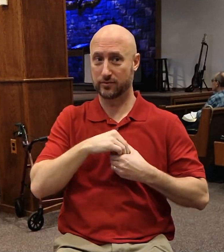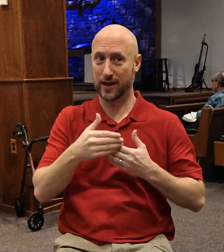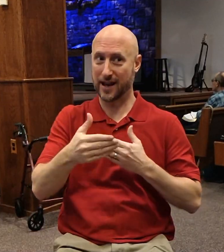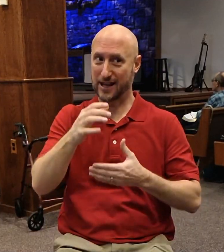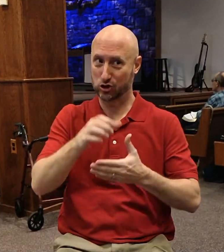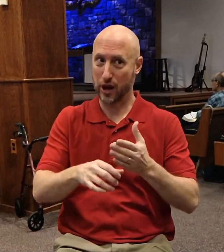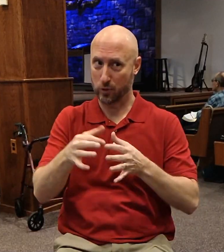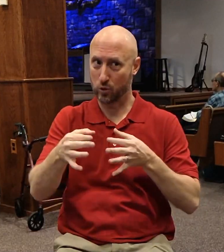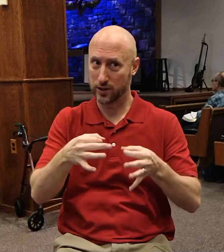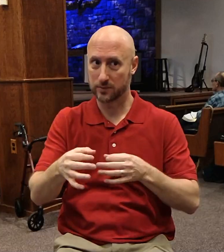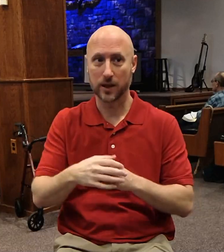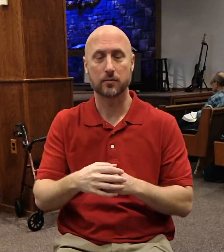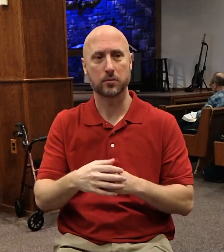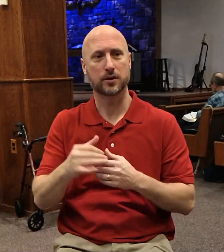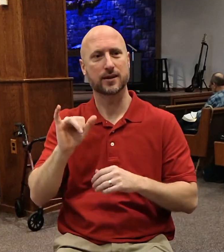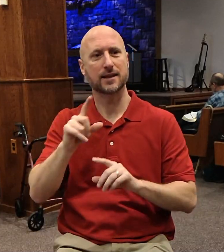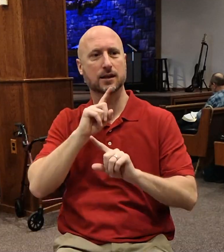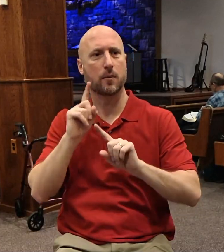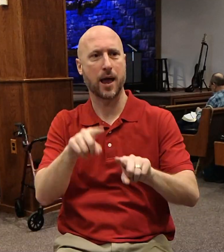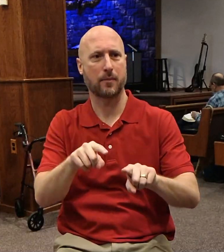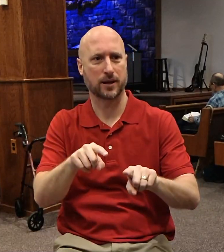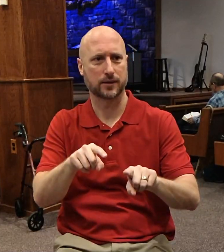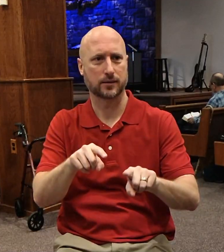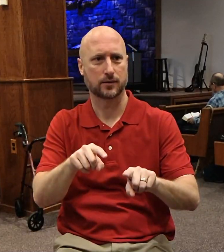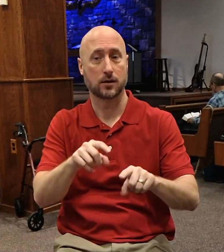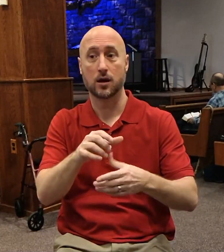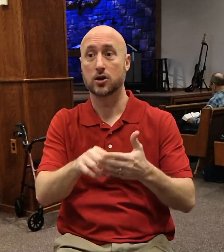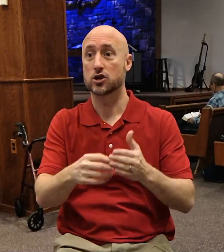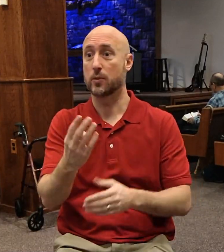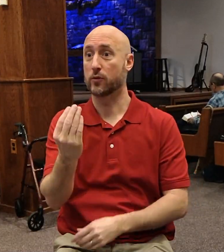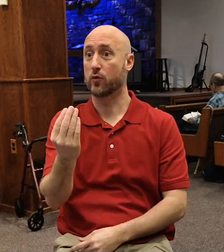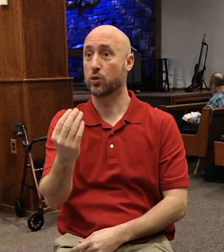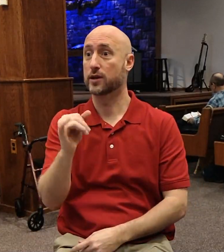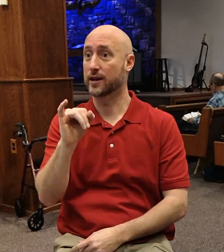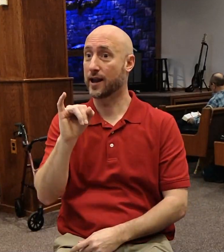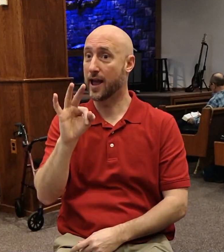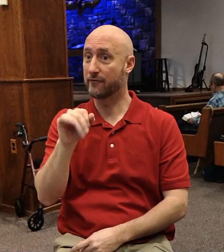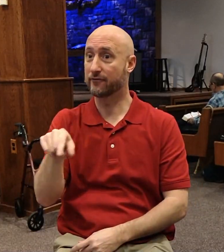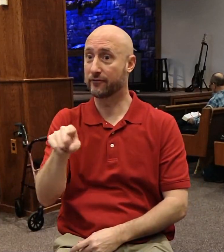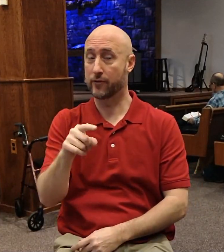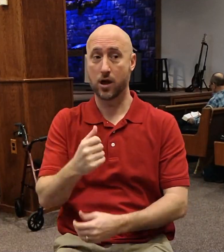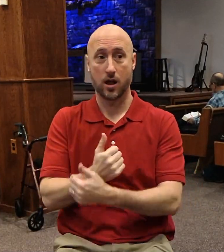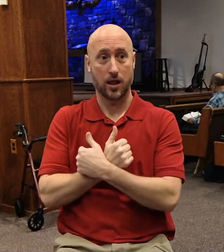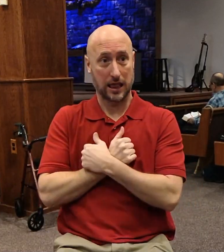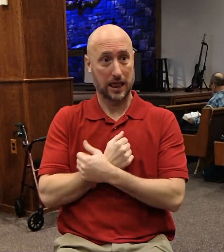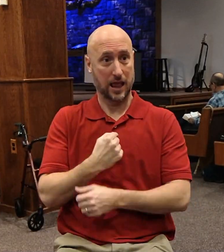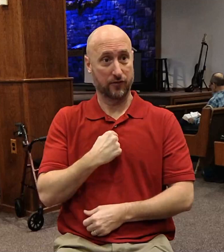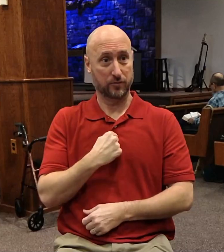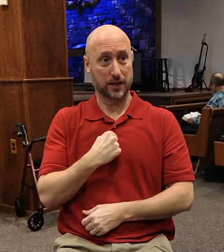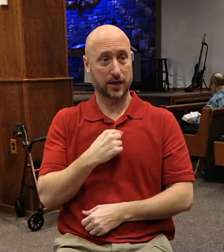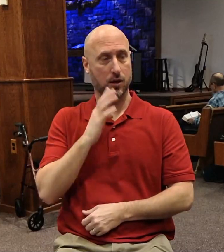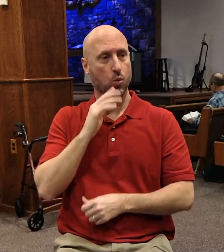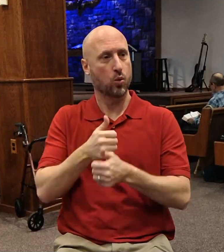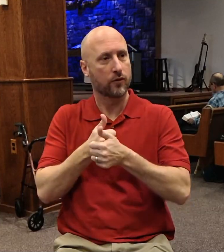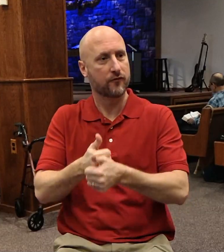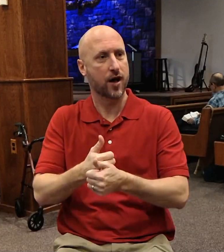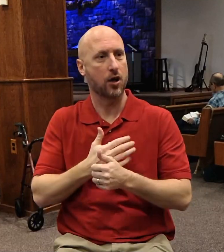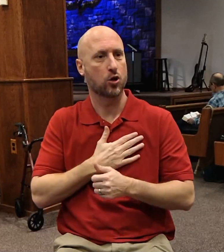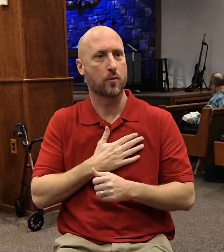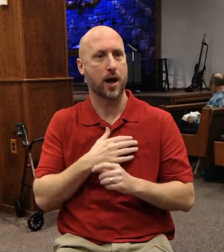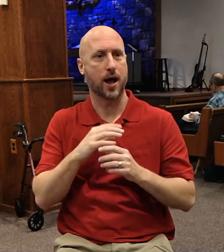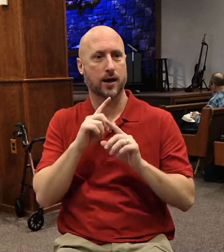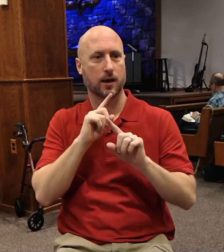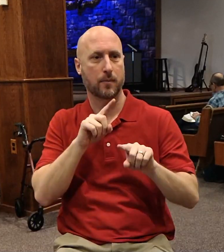commandment. He says in chapter 14, if you love me, you'll keep my commandments. He